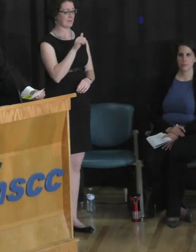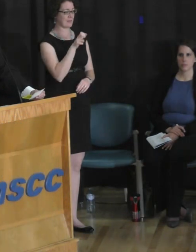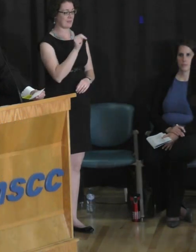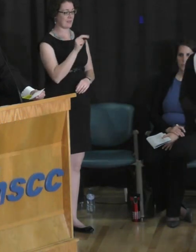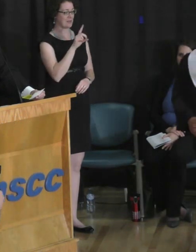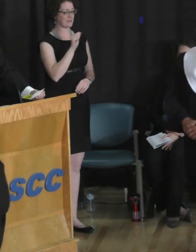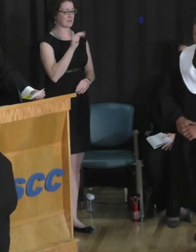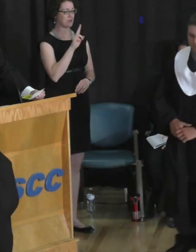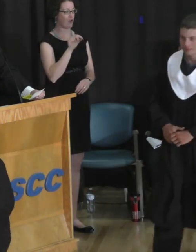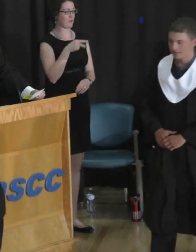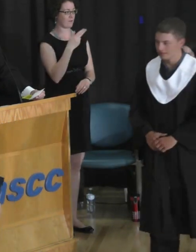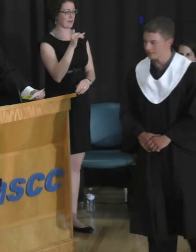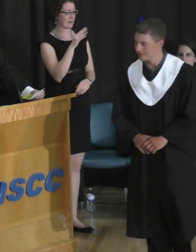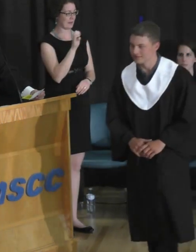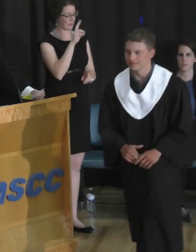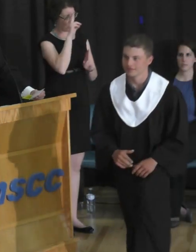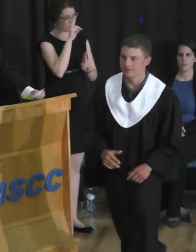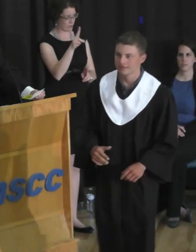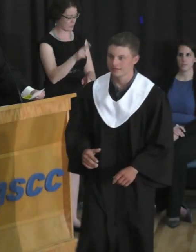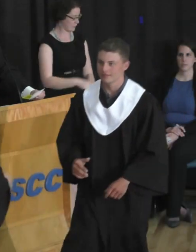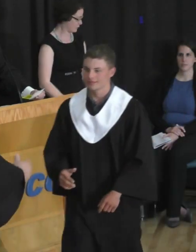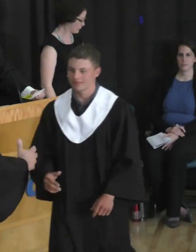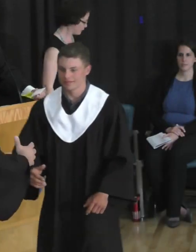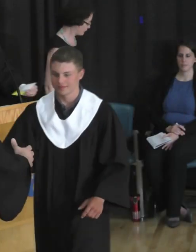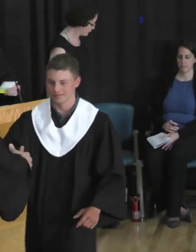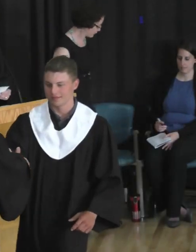Dylan Dauphiny, honors.